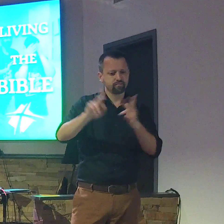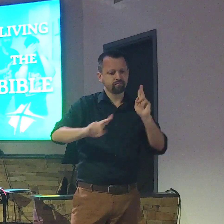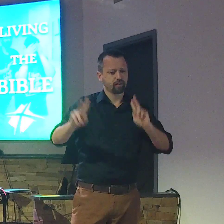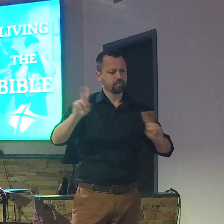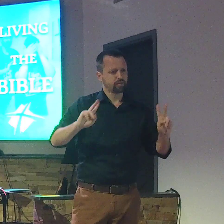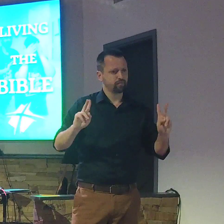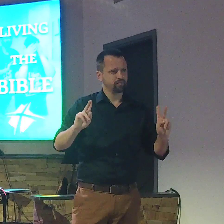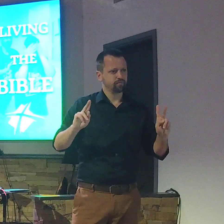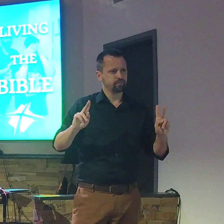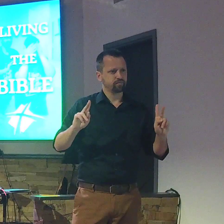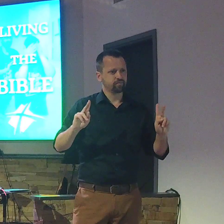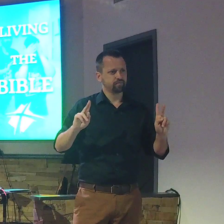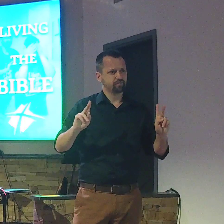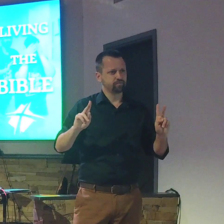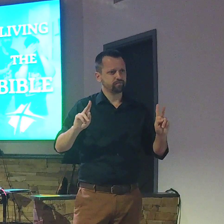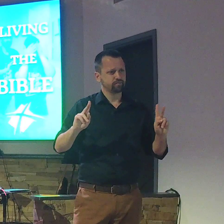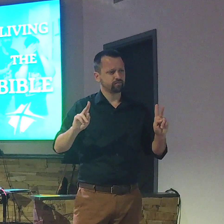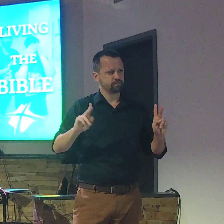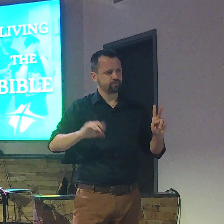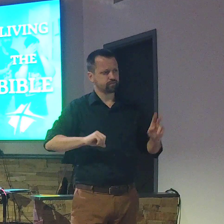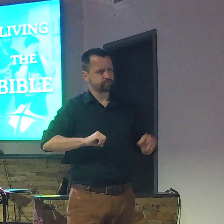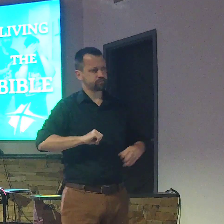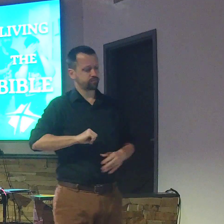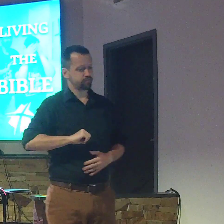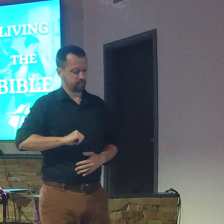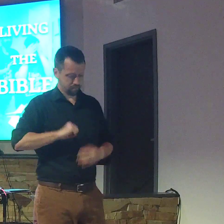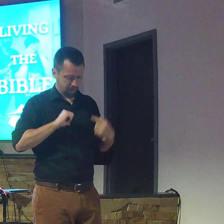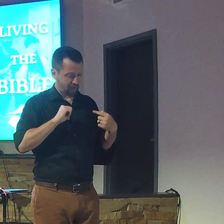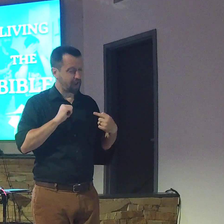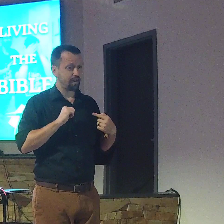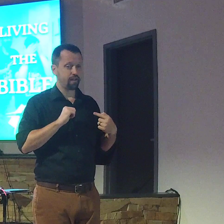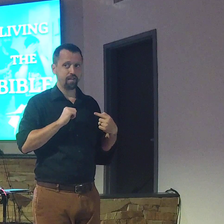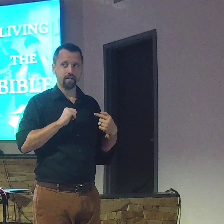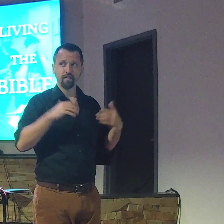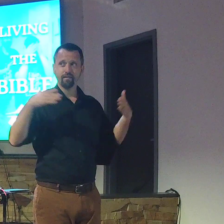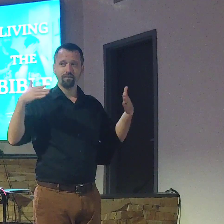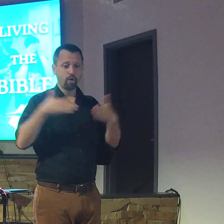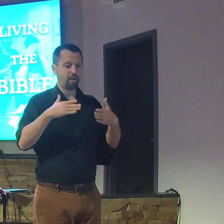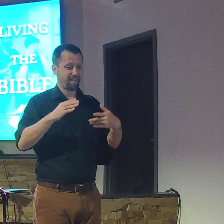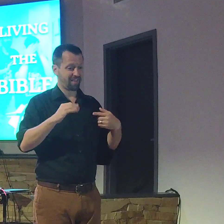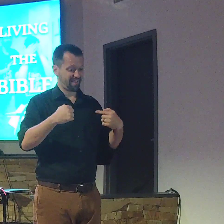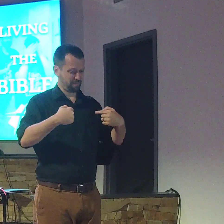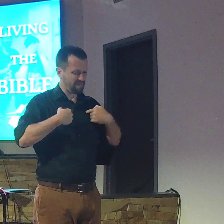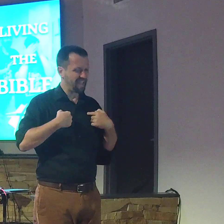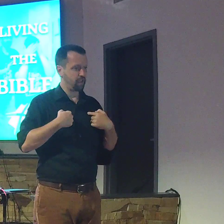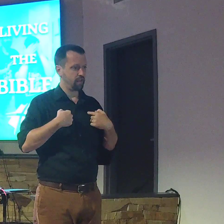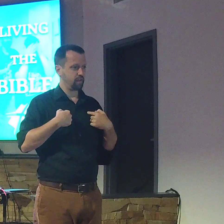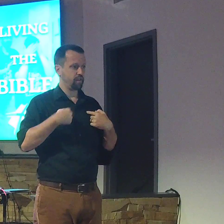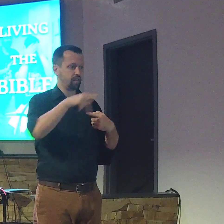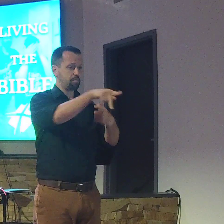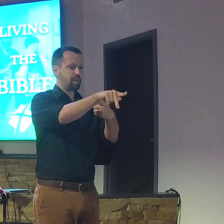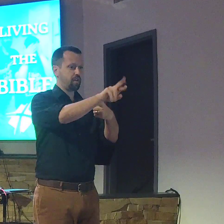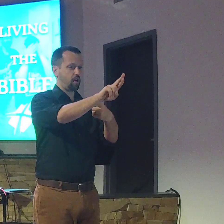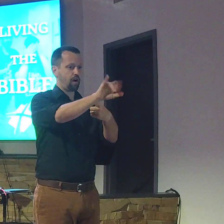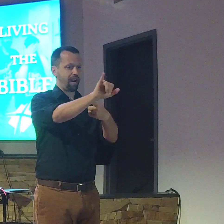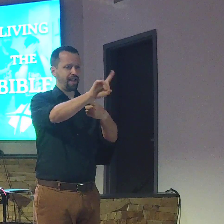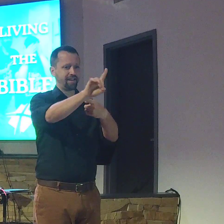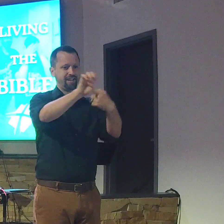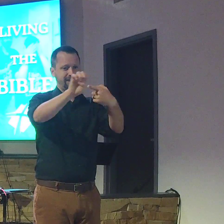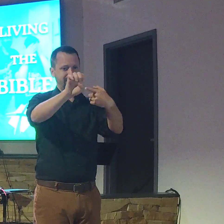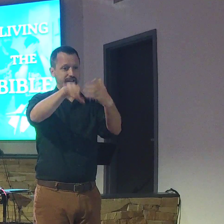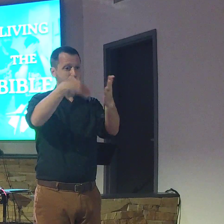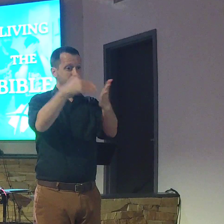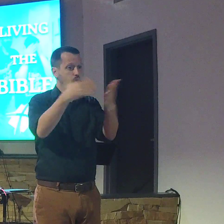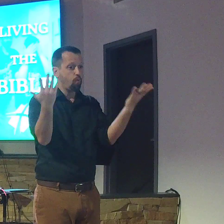see, the center of pride is me. The middle letter in the word of pride is